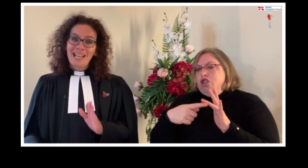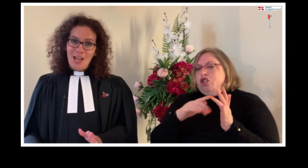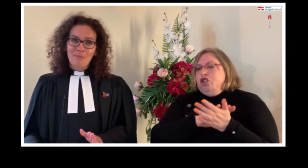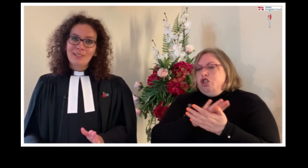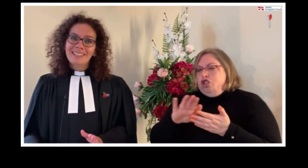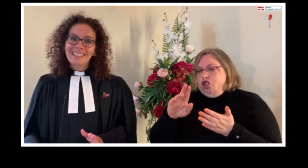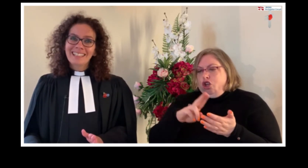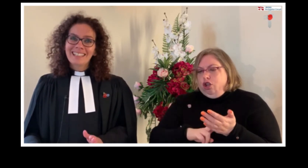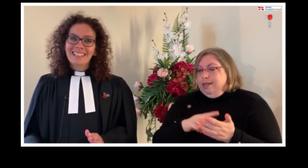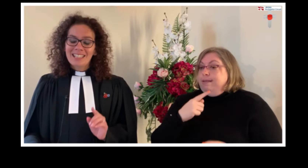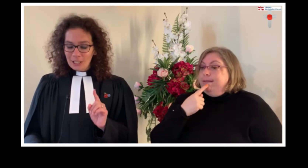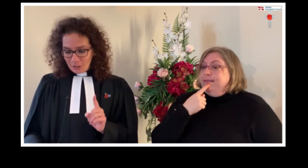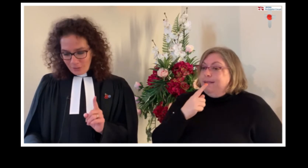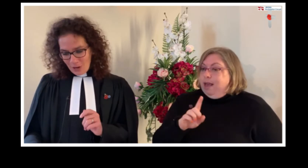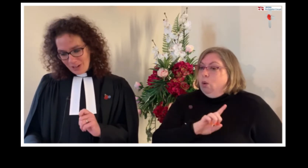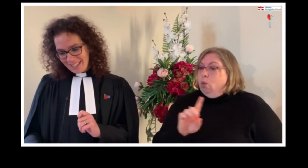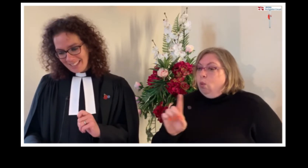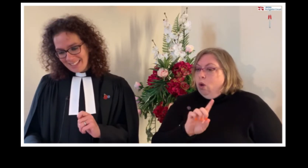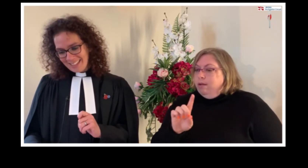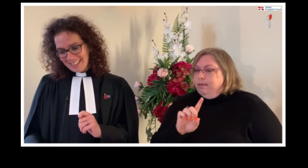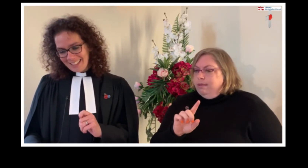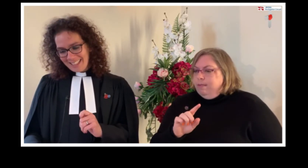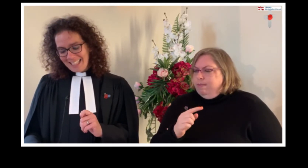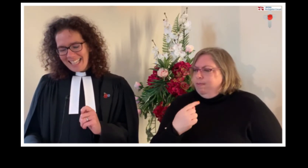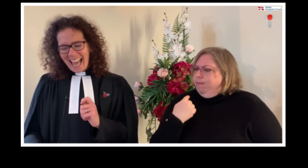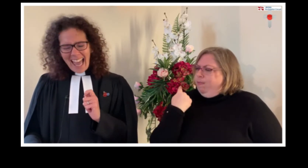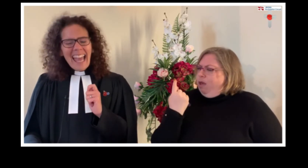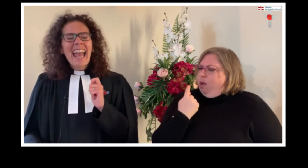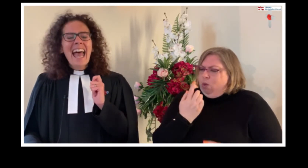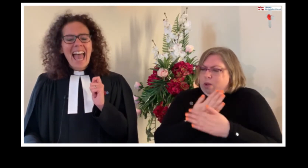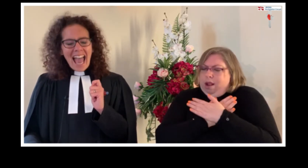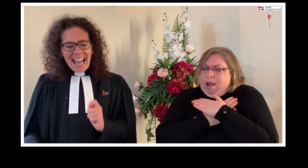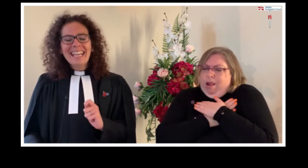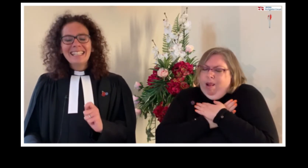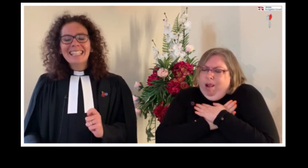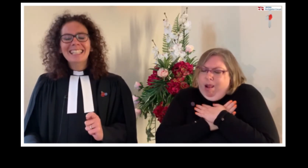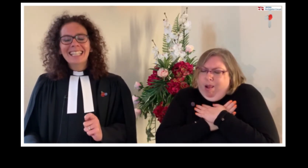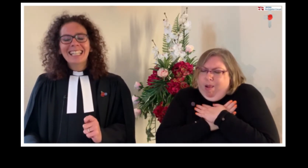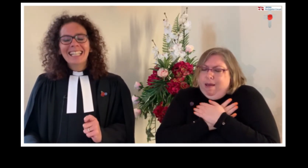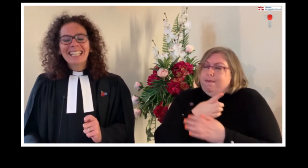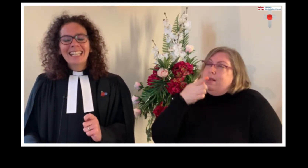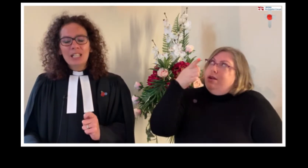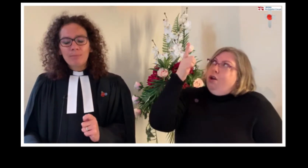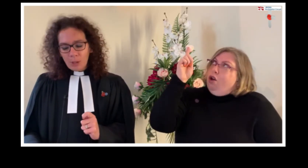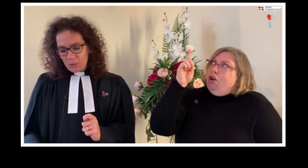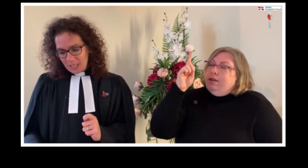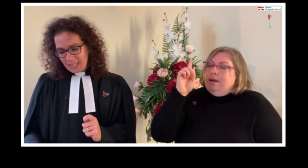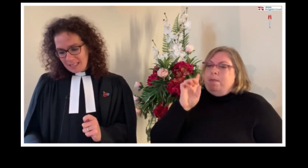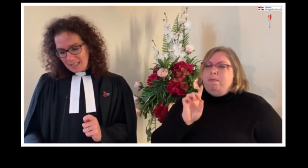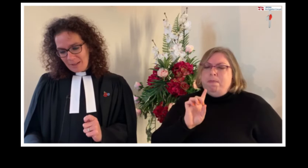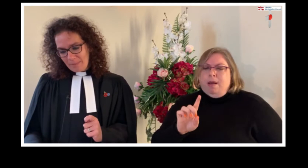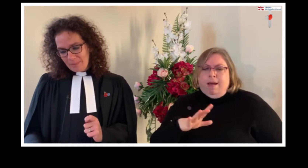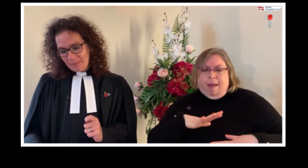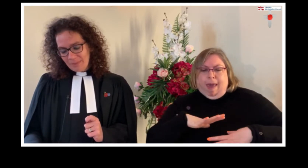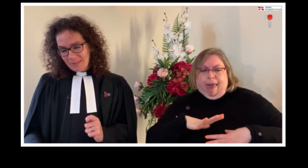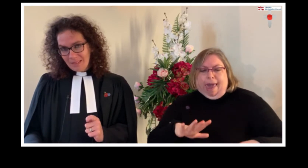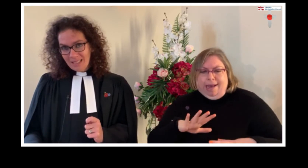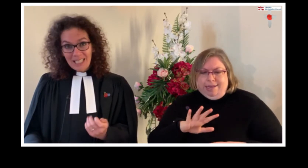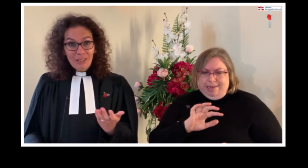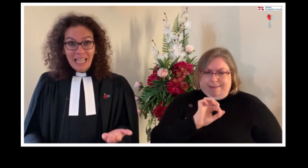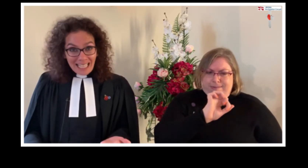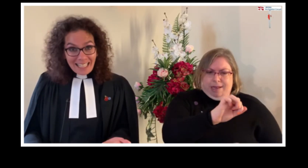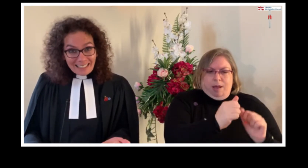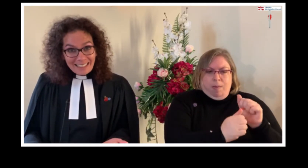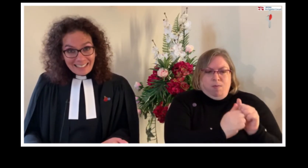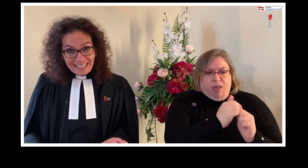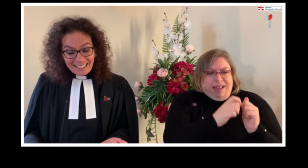whoever claims to love God yet hates his brother and sister,